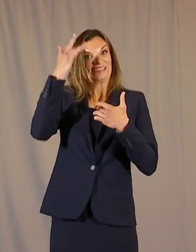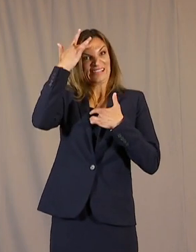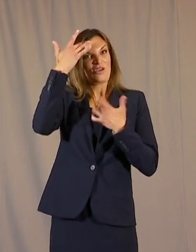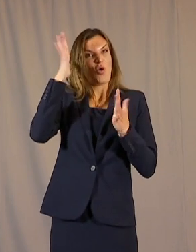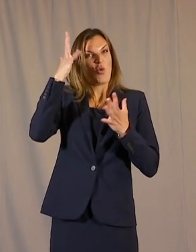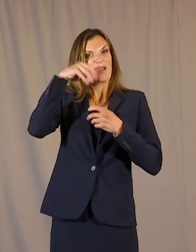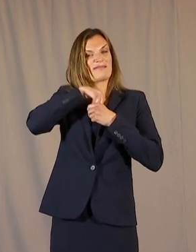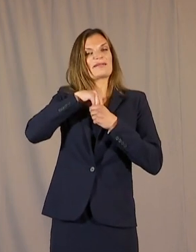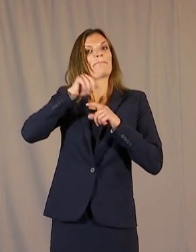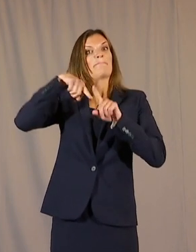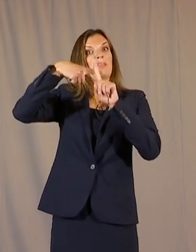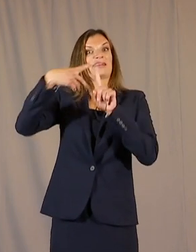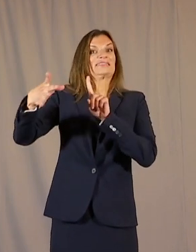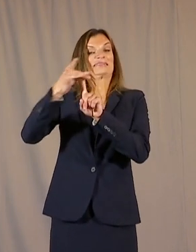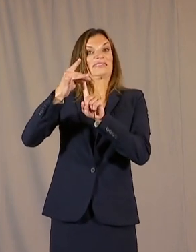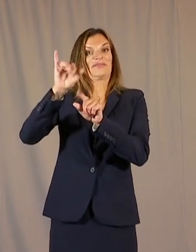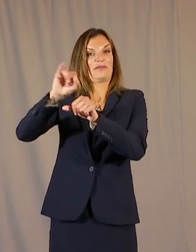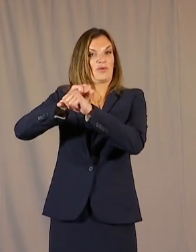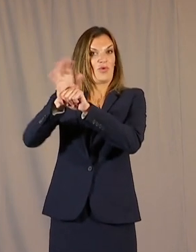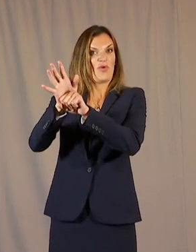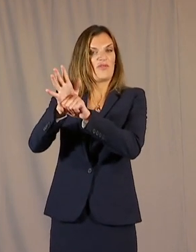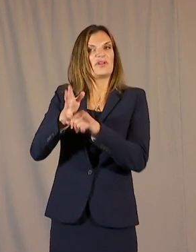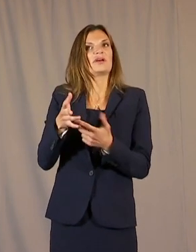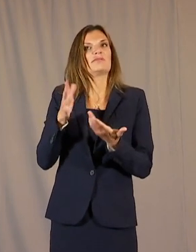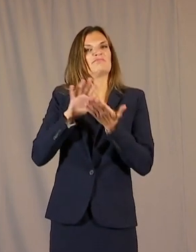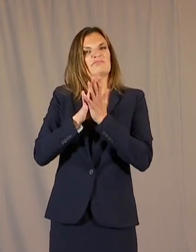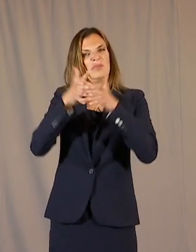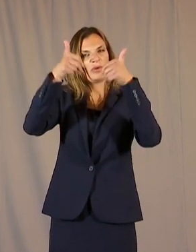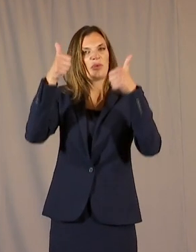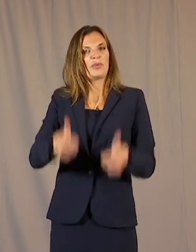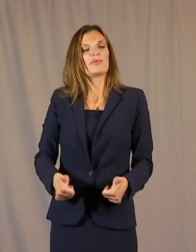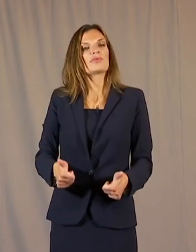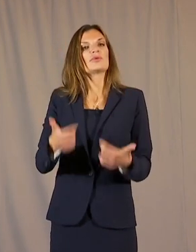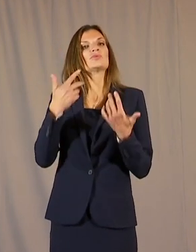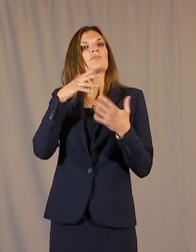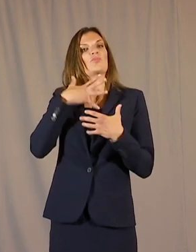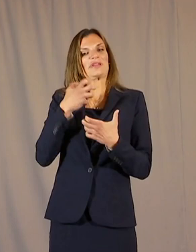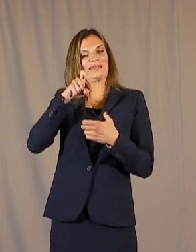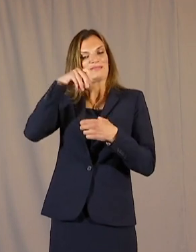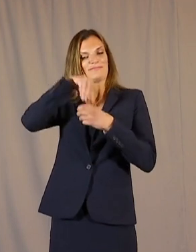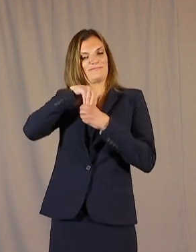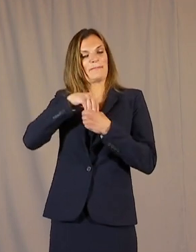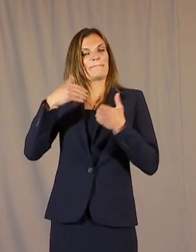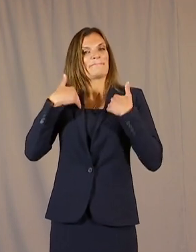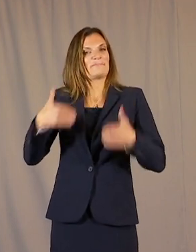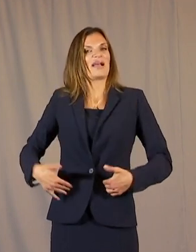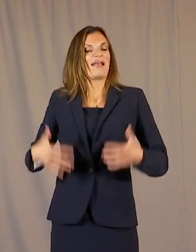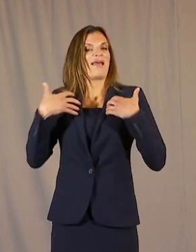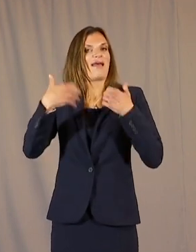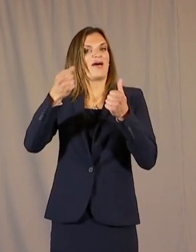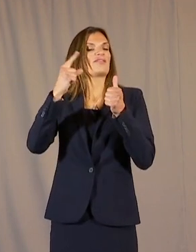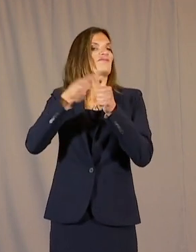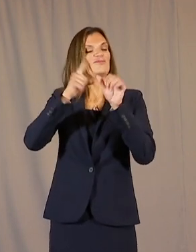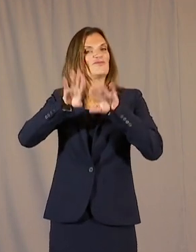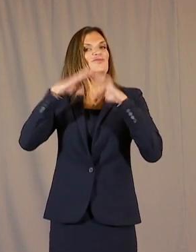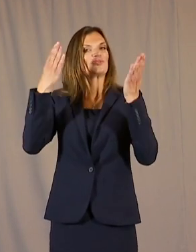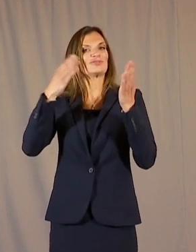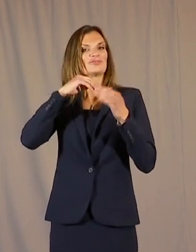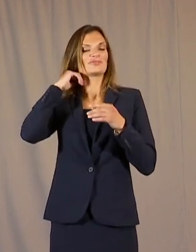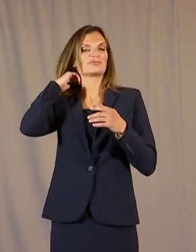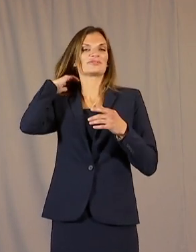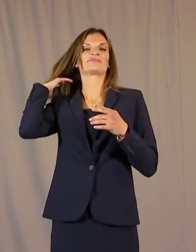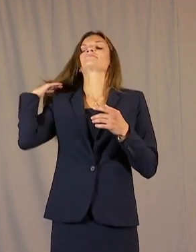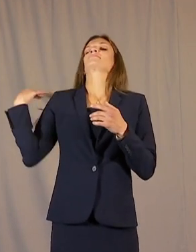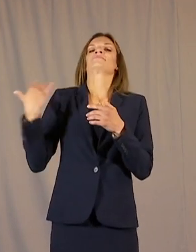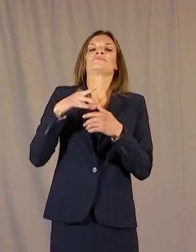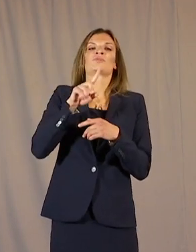you ask, what should we be looking at going forward? And I would say, given that information,